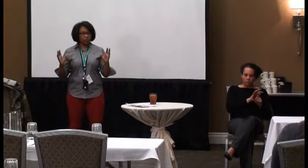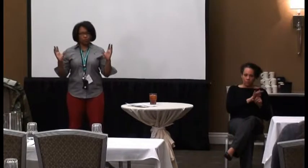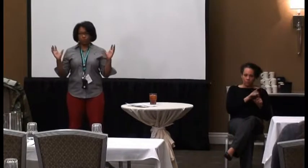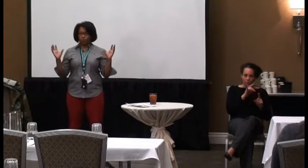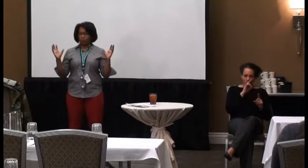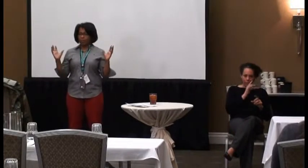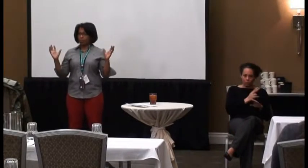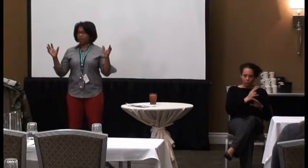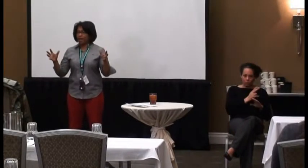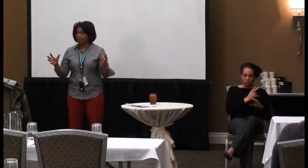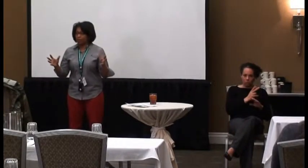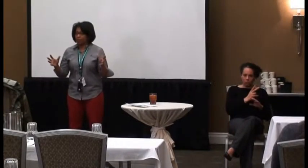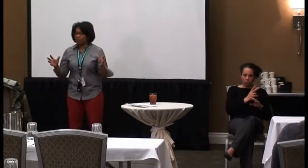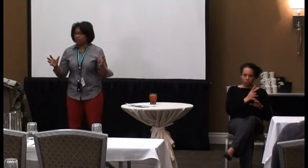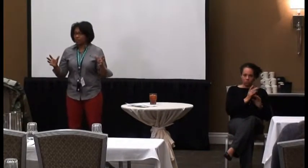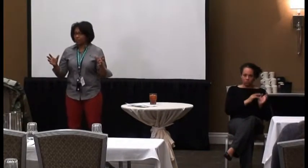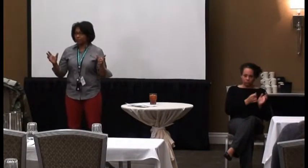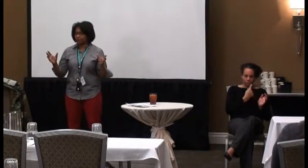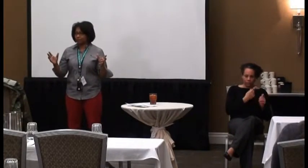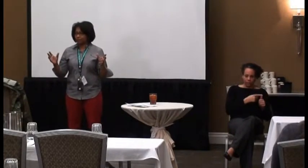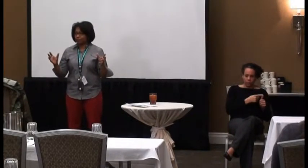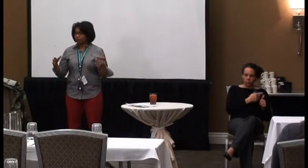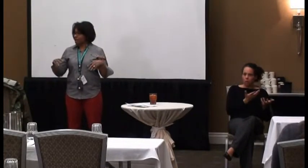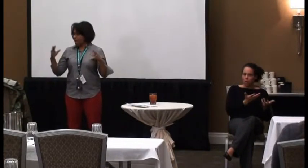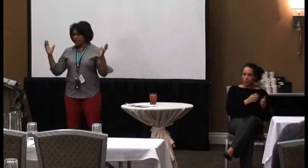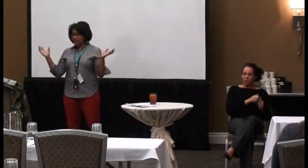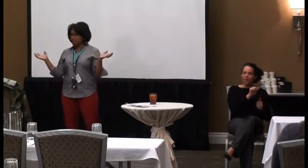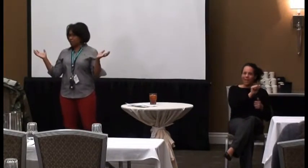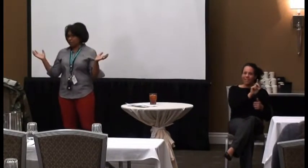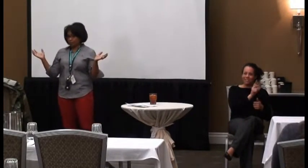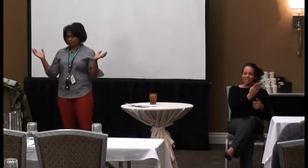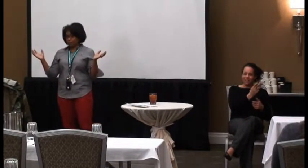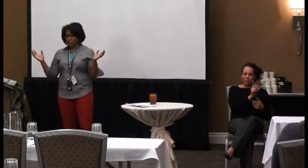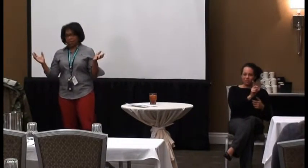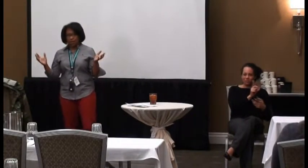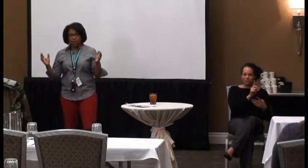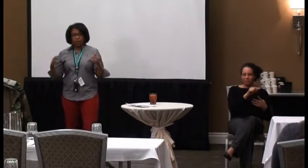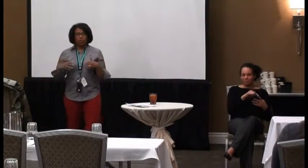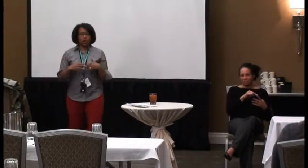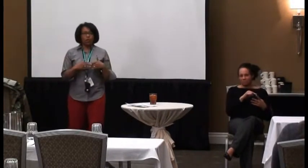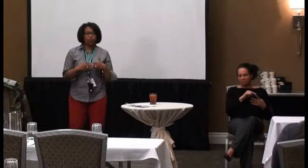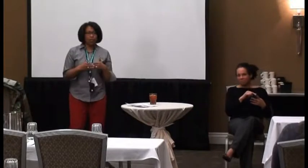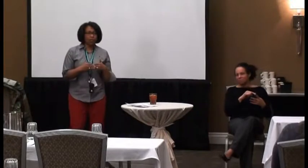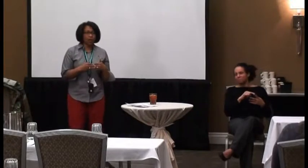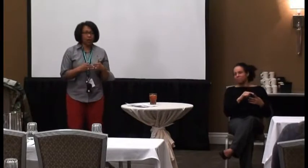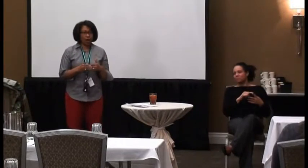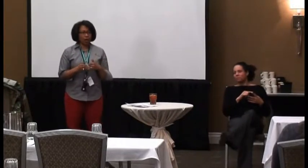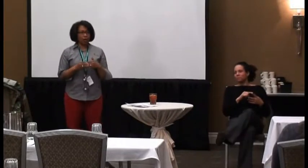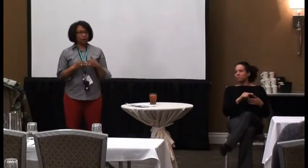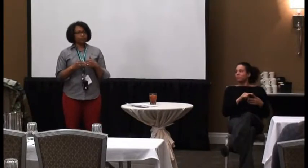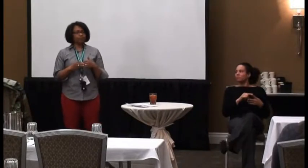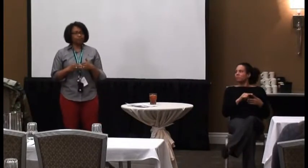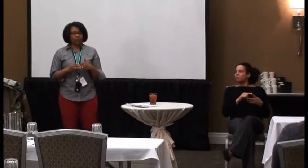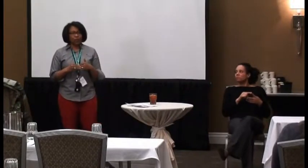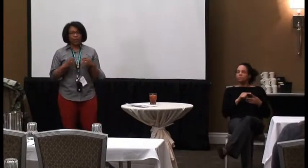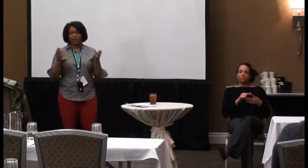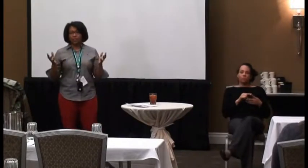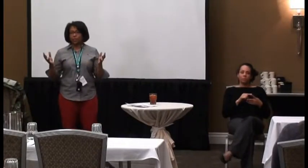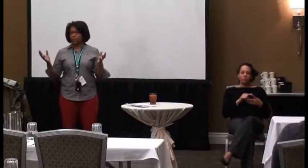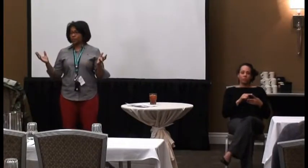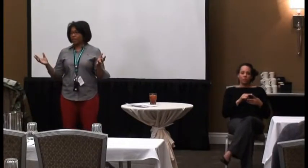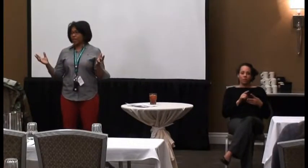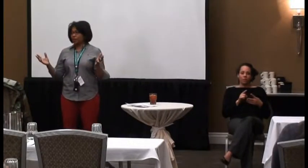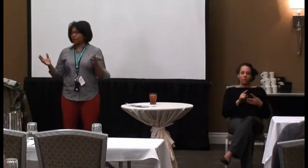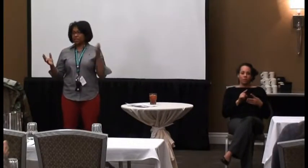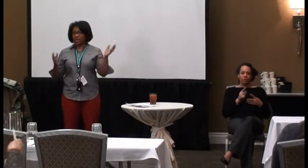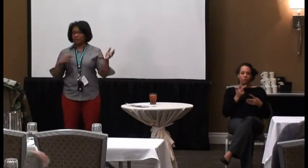off with, which would be what category do you think? ADHD. Okay, so there are what I like to